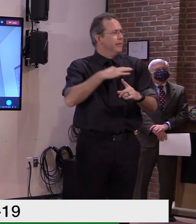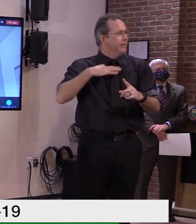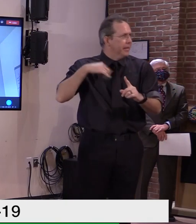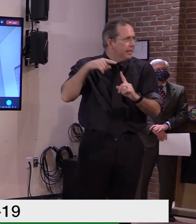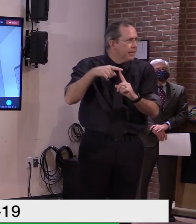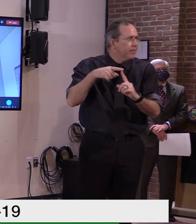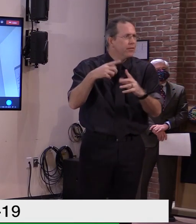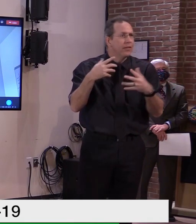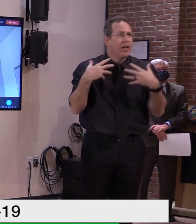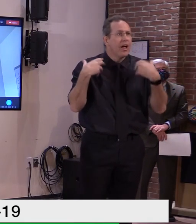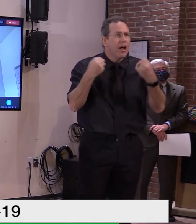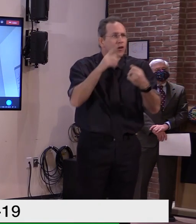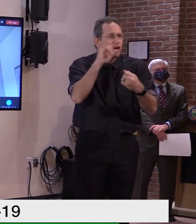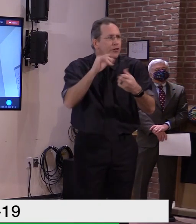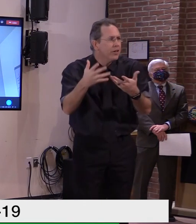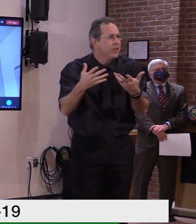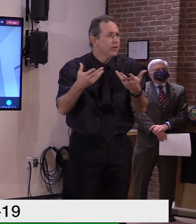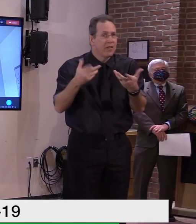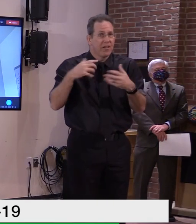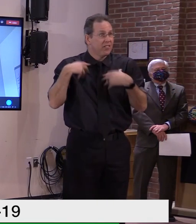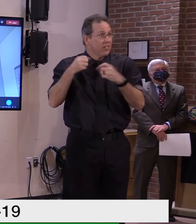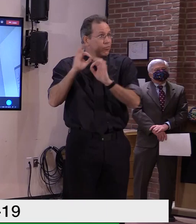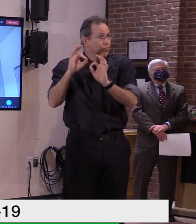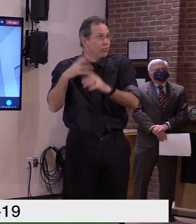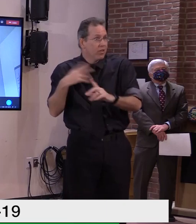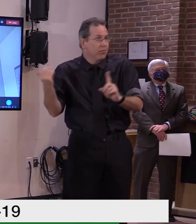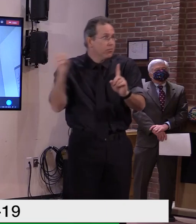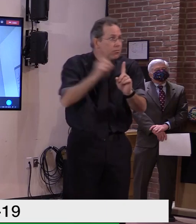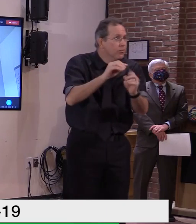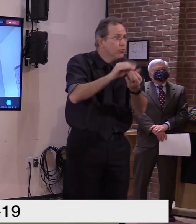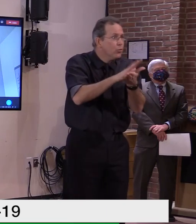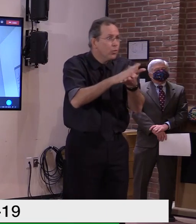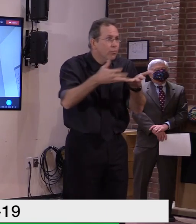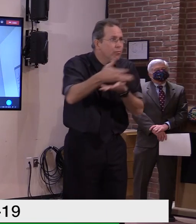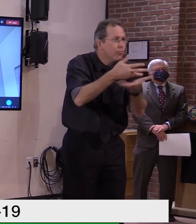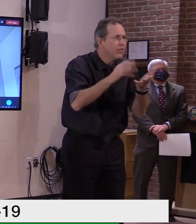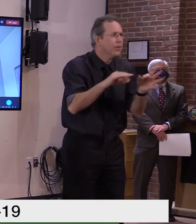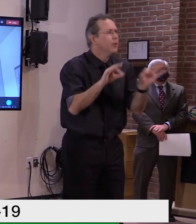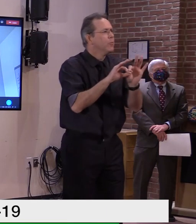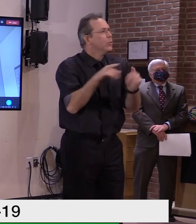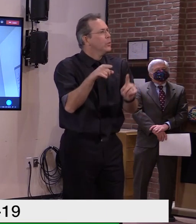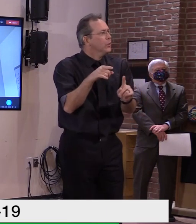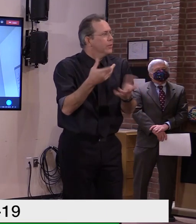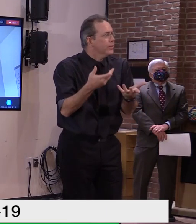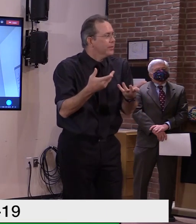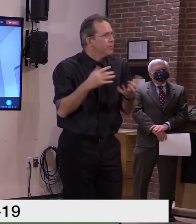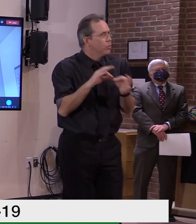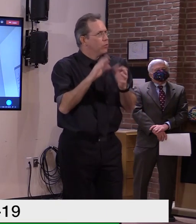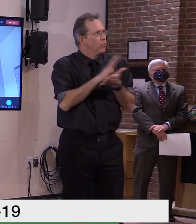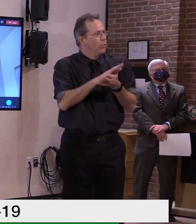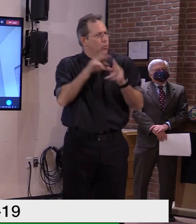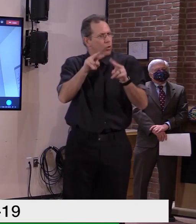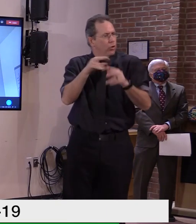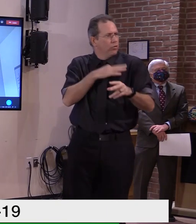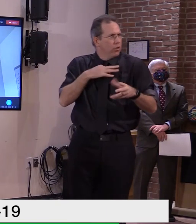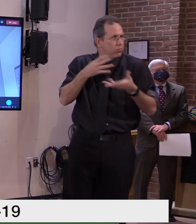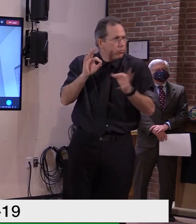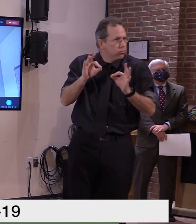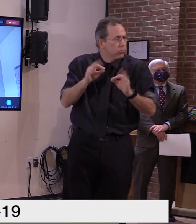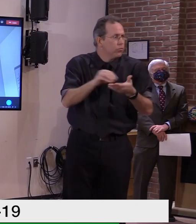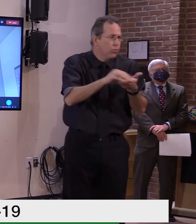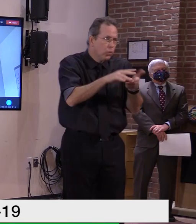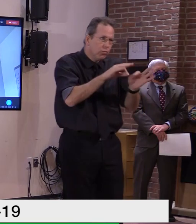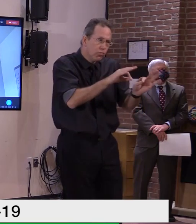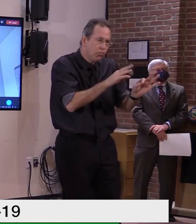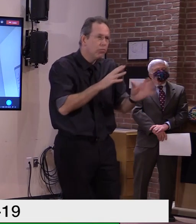health conditions will remain a state responsibility. To date, we've used the term mitigation to